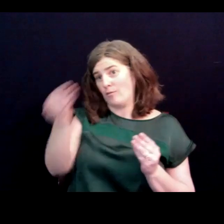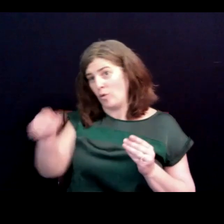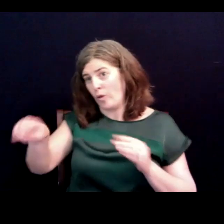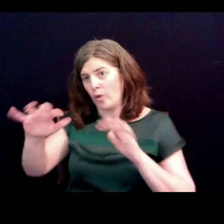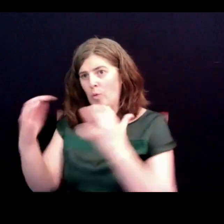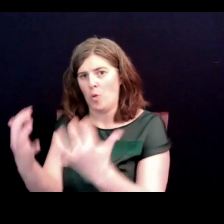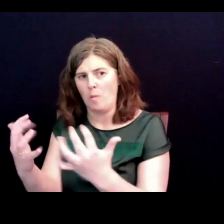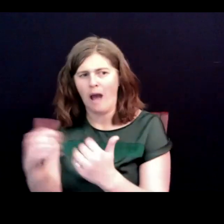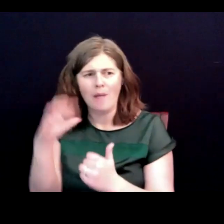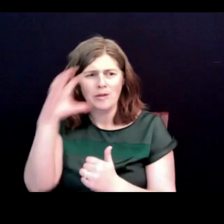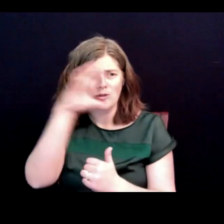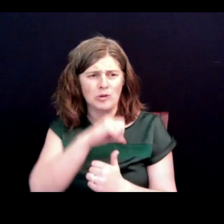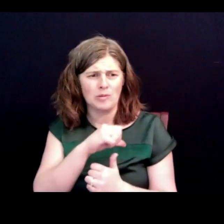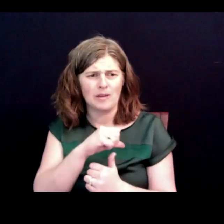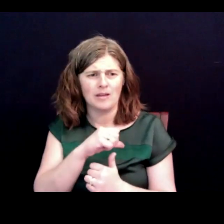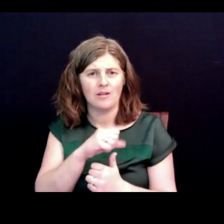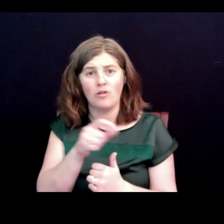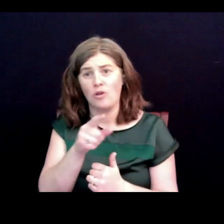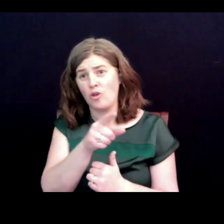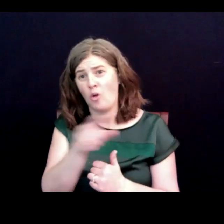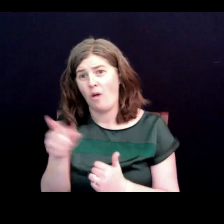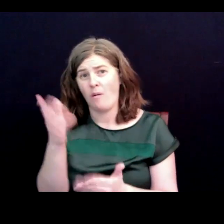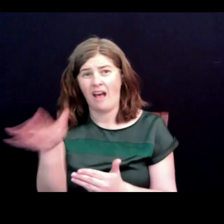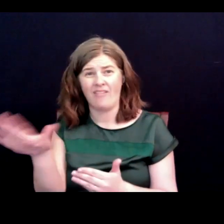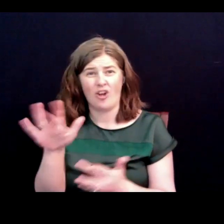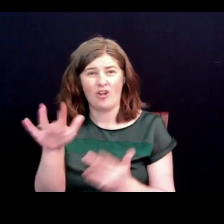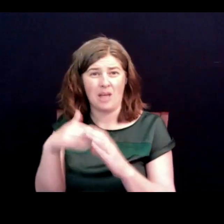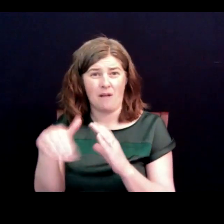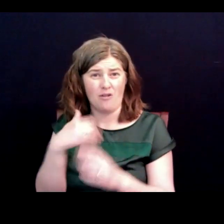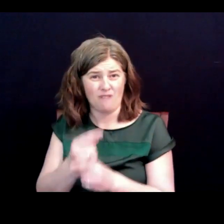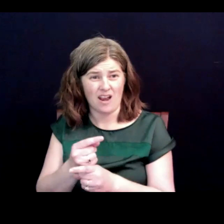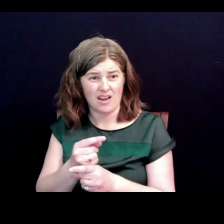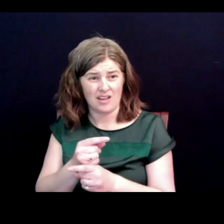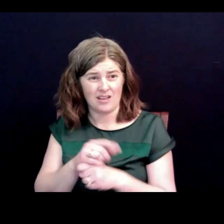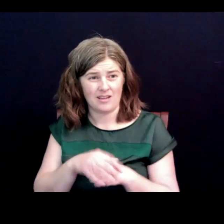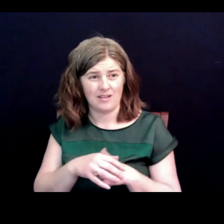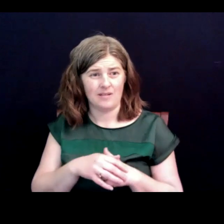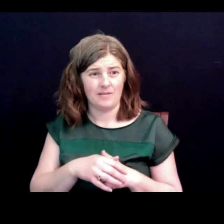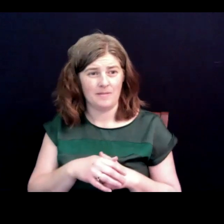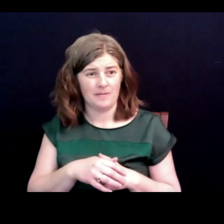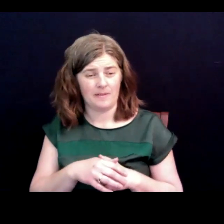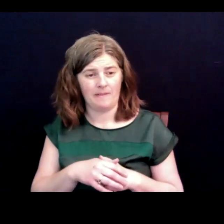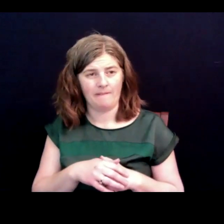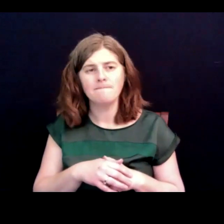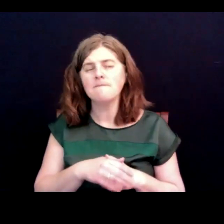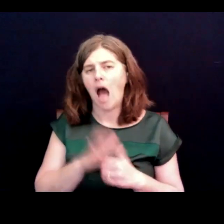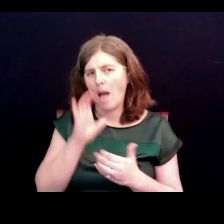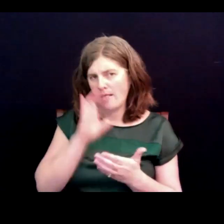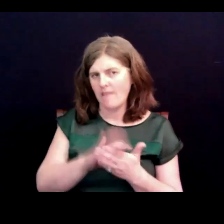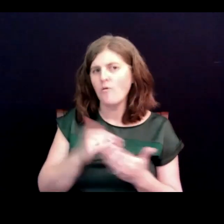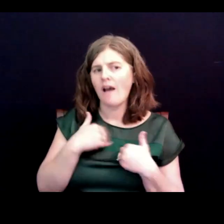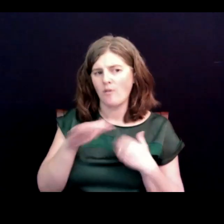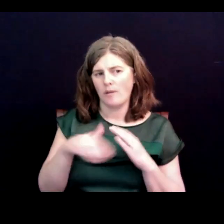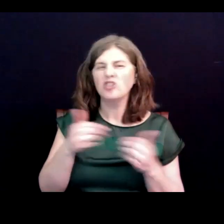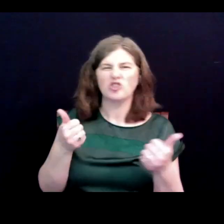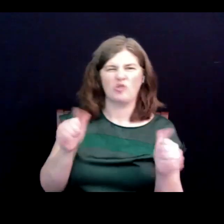assuming that you all probably have people's emails. Am I right about that? I believe we do. Let's I check believe that